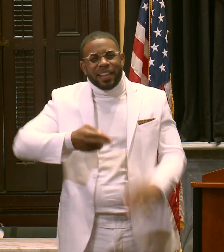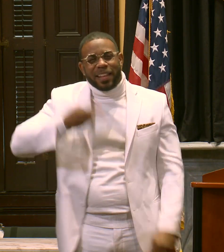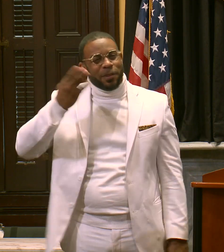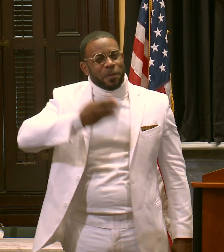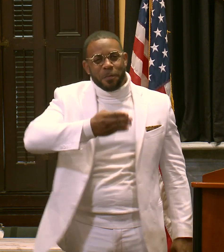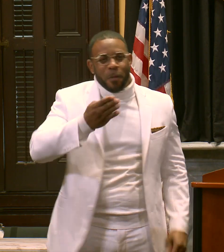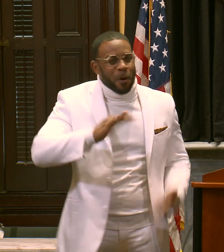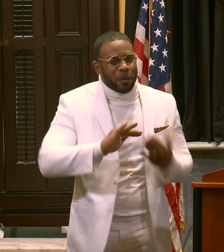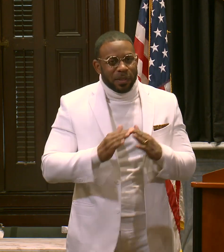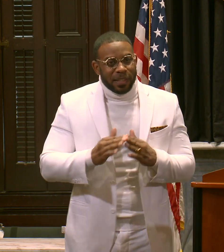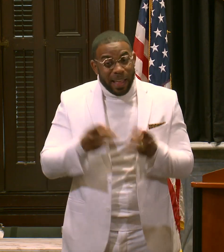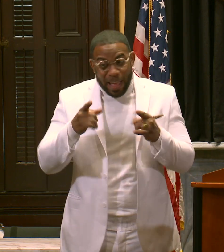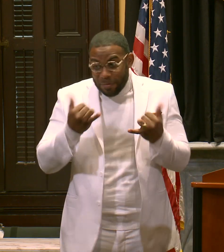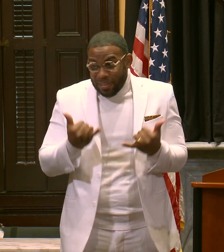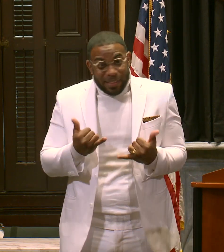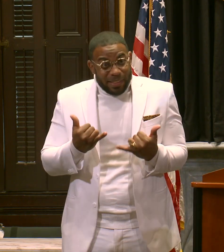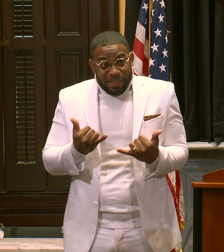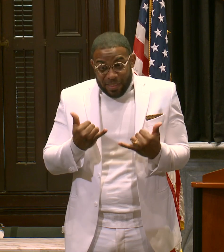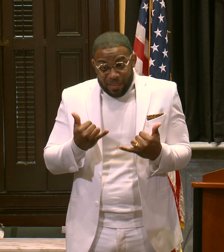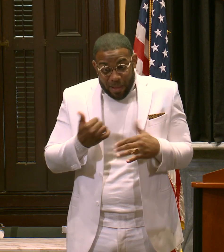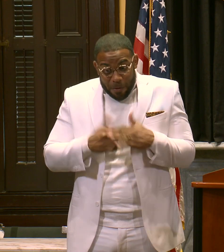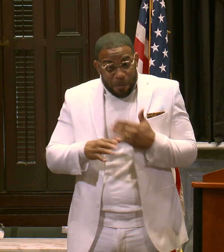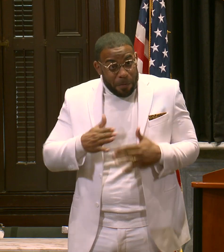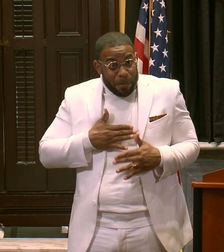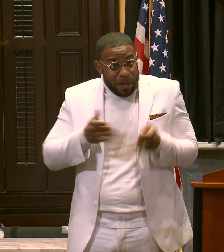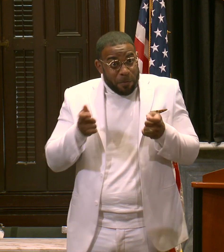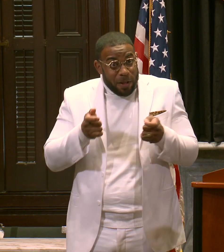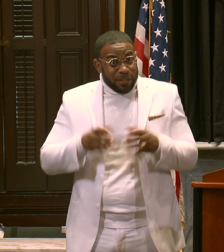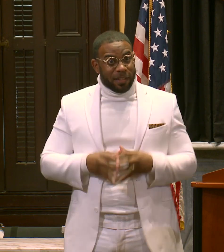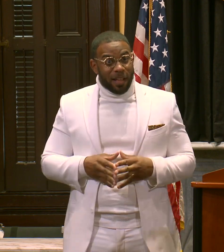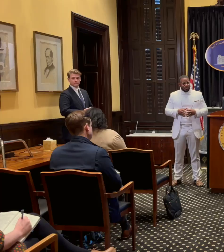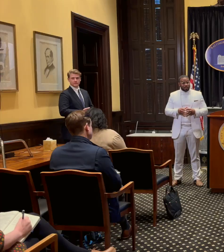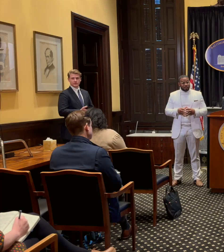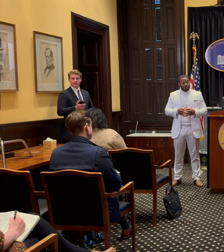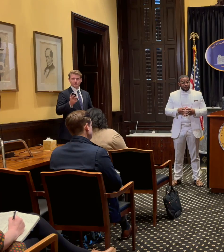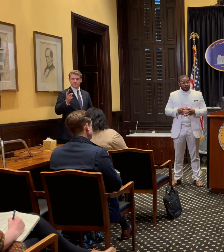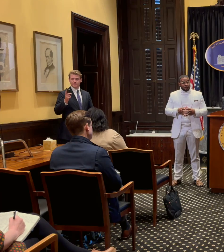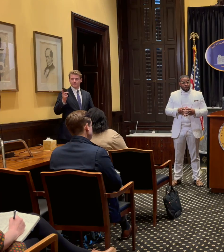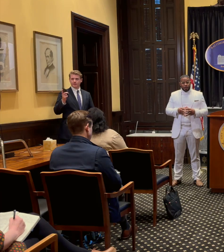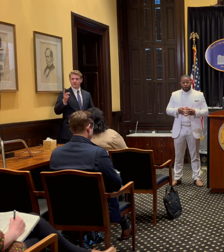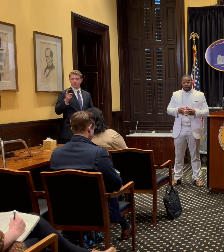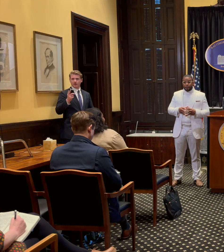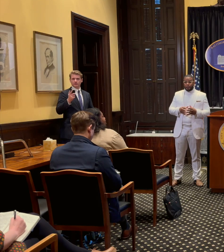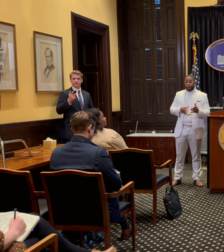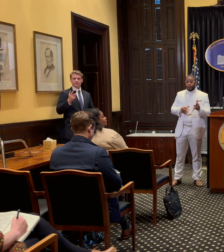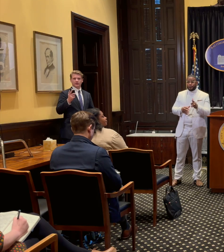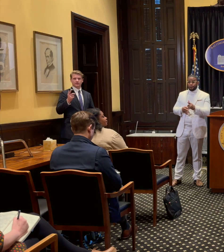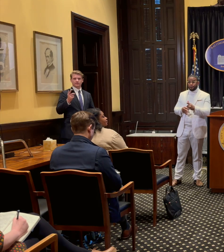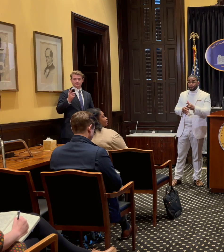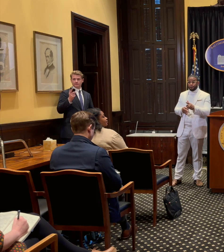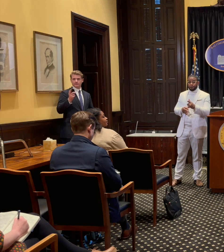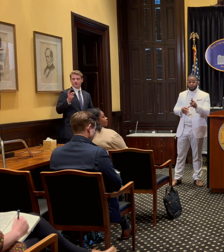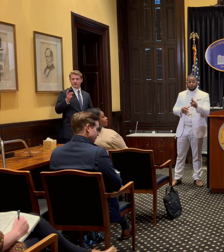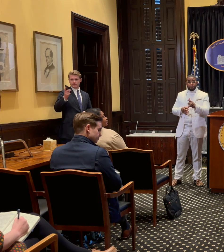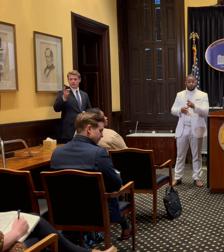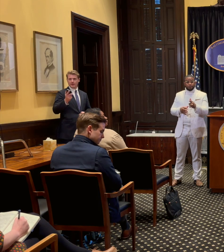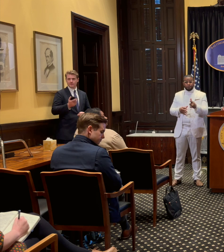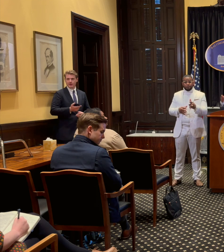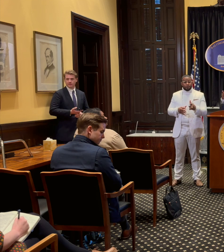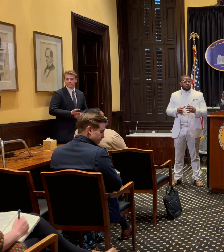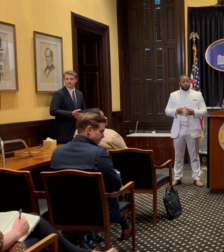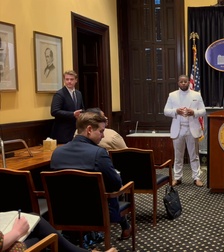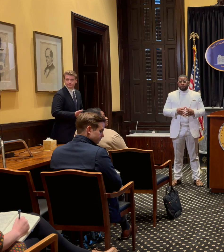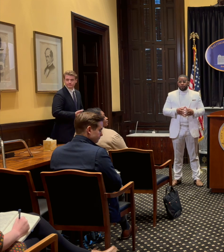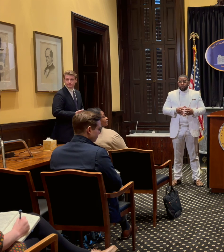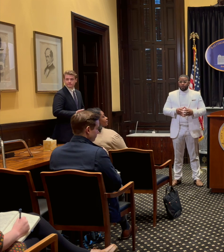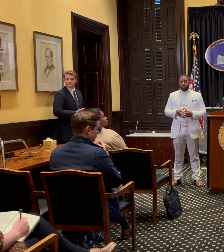of Baltimore City happened this summer under my watch. WJZ or WMAR? Right. Go back to